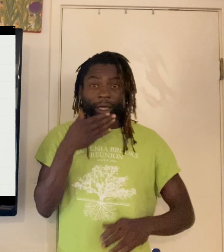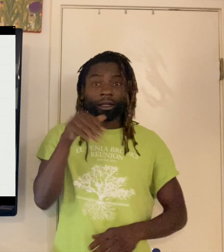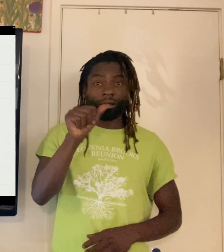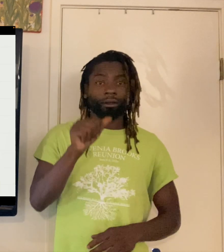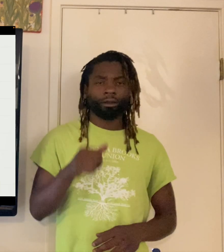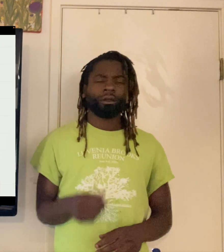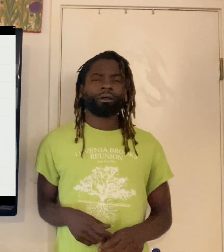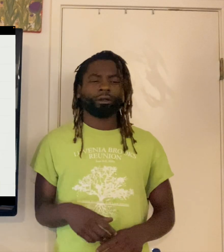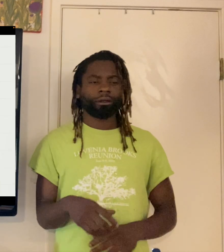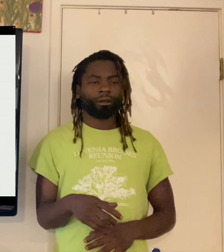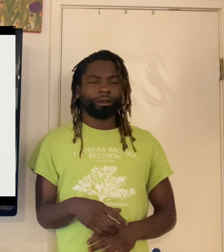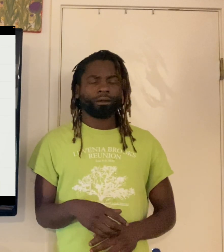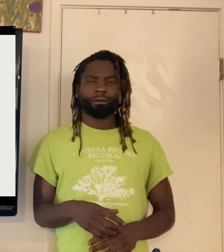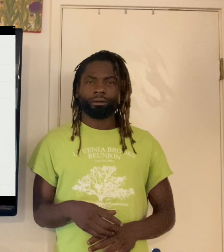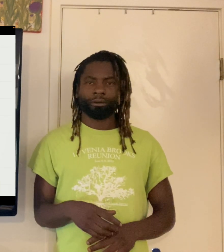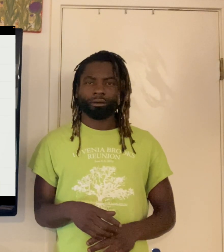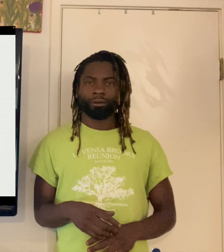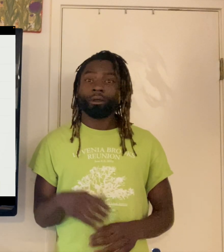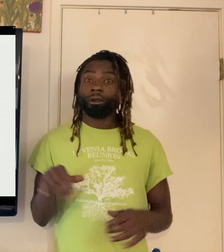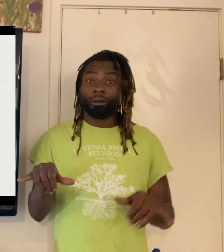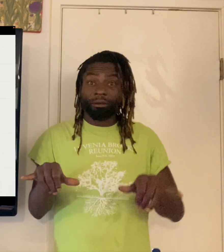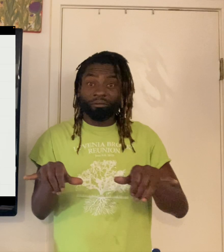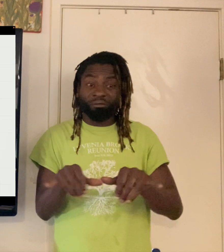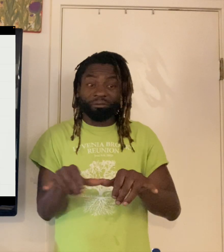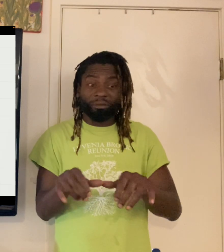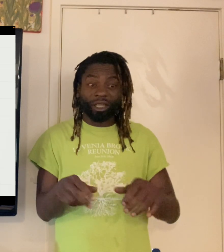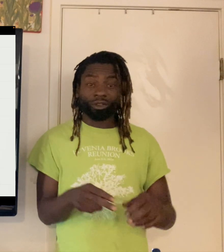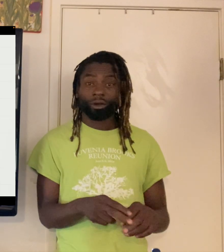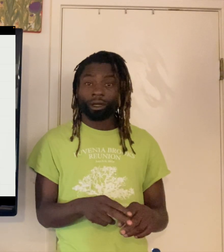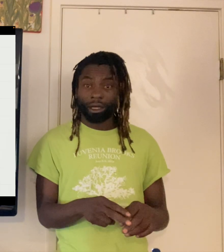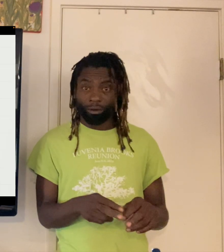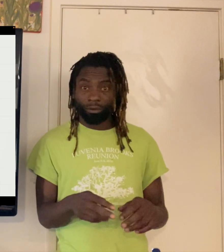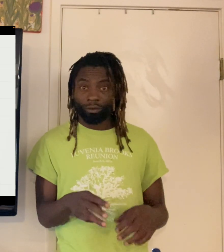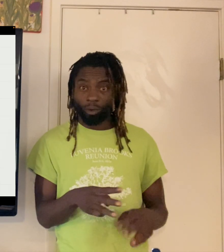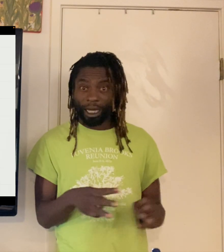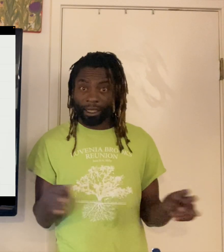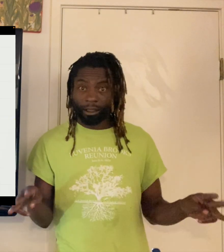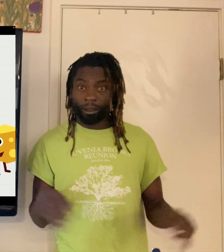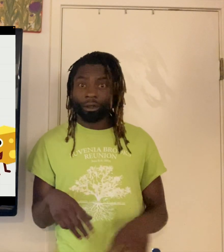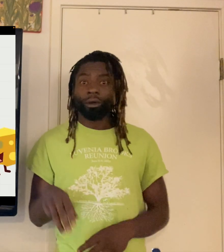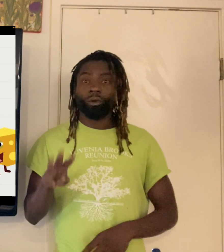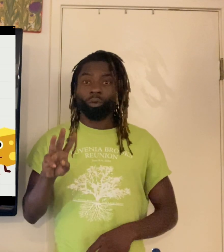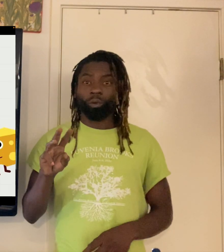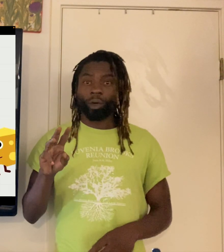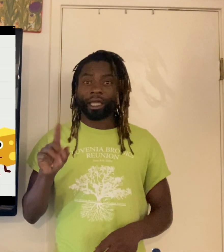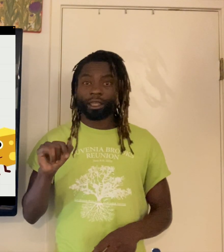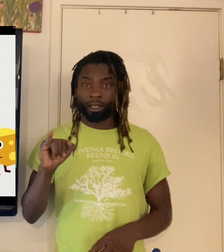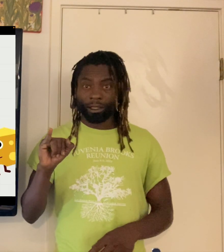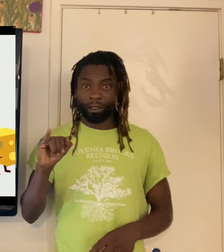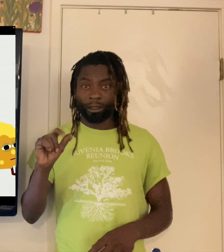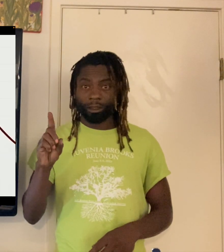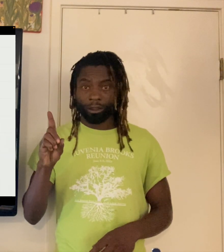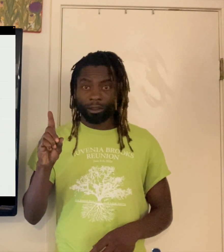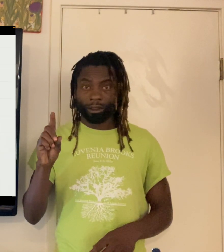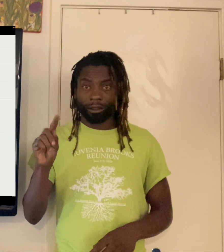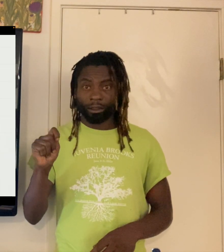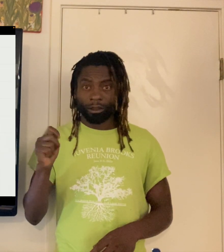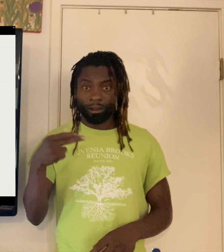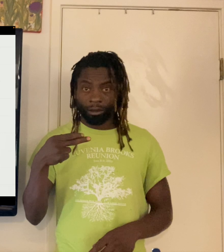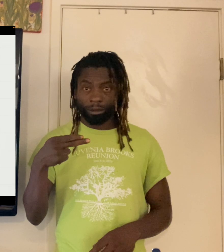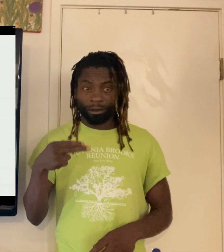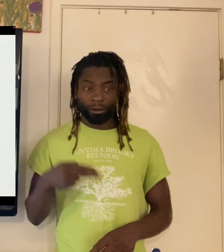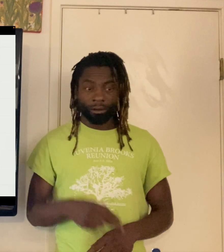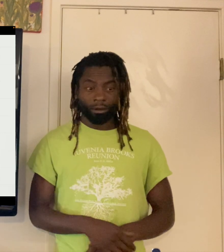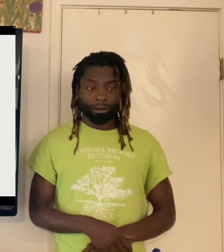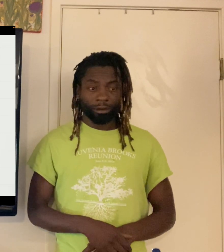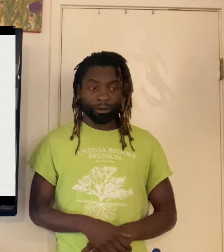how wide each of the cow's hats are. We call this the width. Width! And instead of measuring up, we